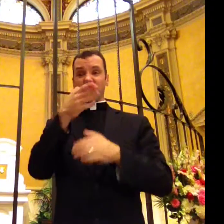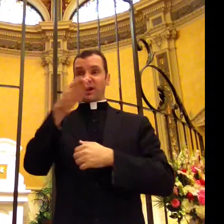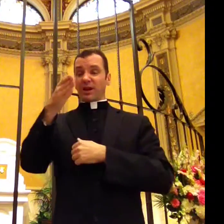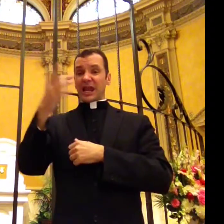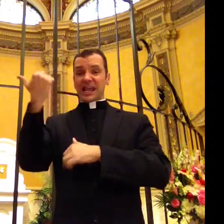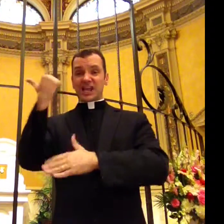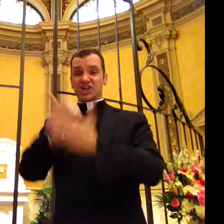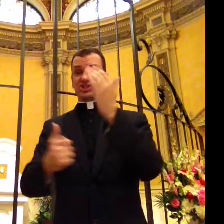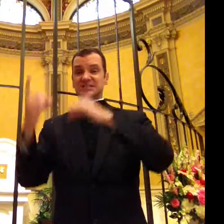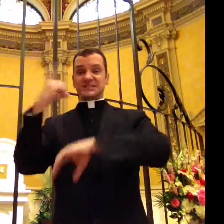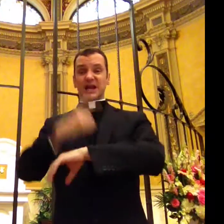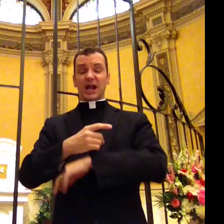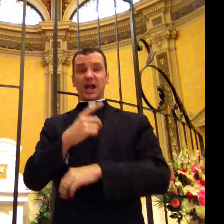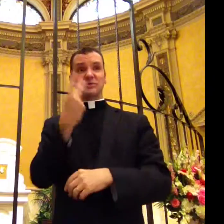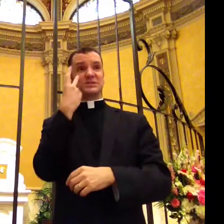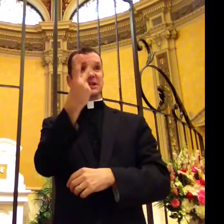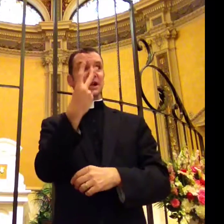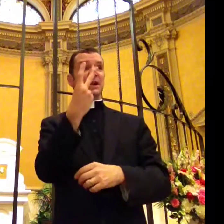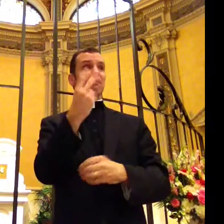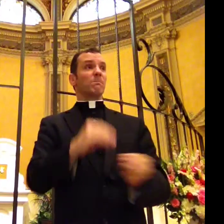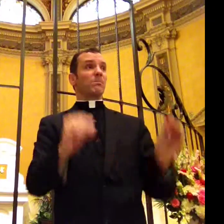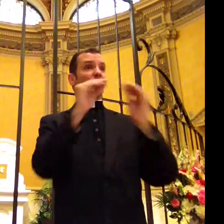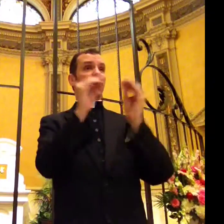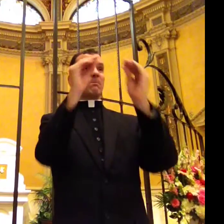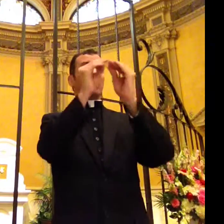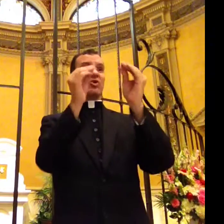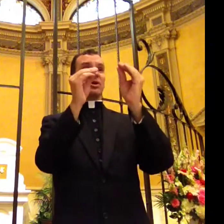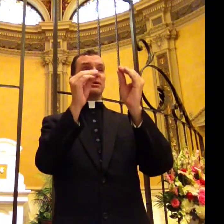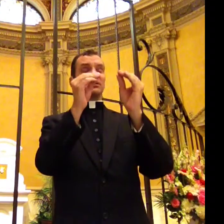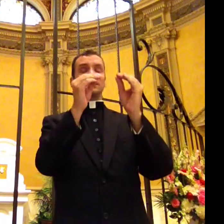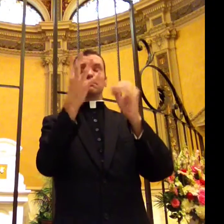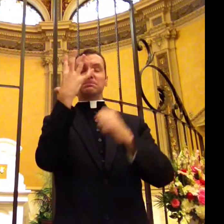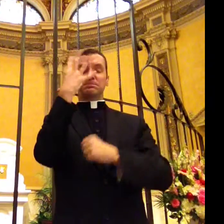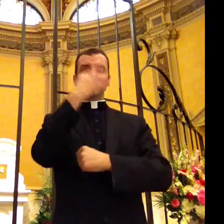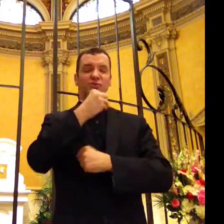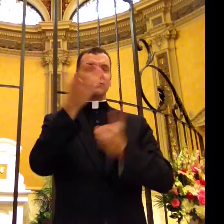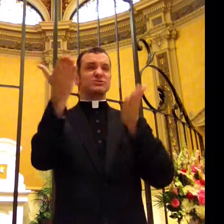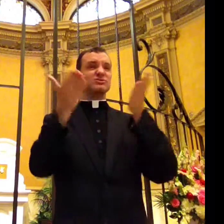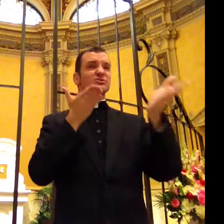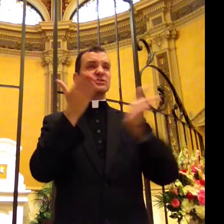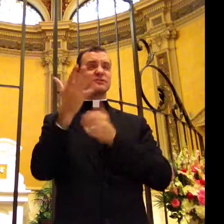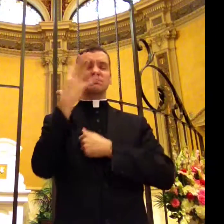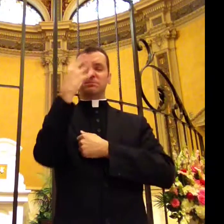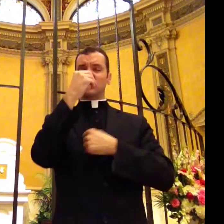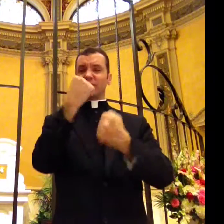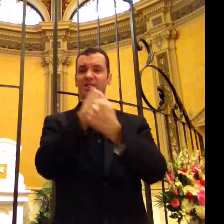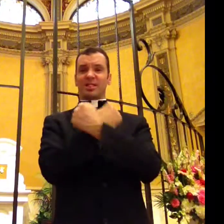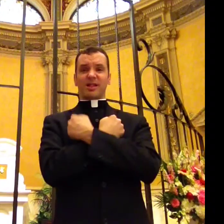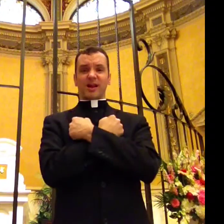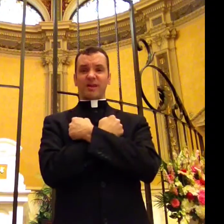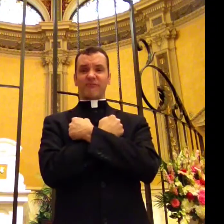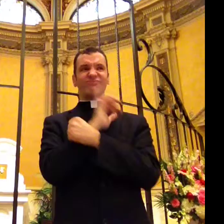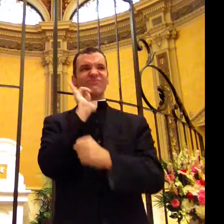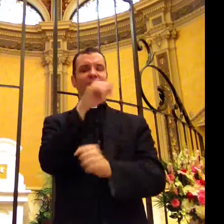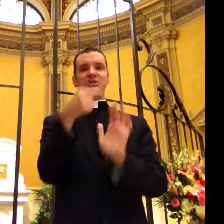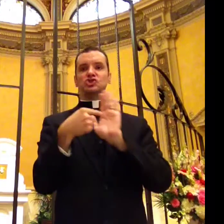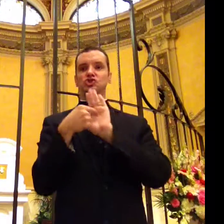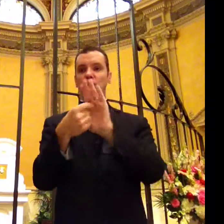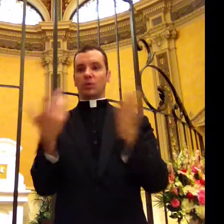experience because as the week went on, we saw more and more the beautiful love and